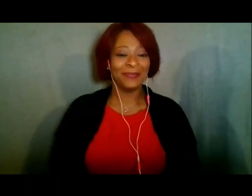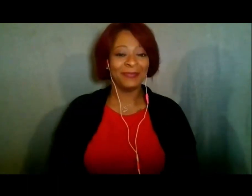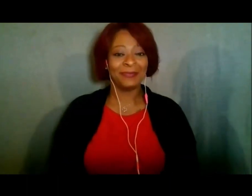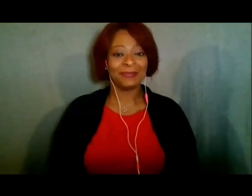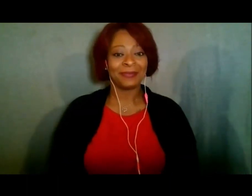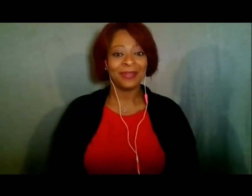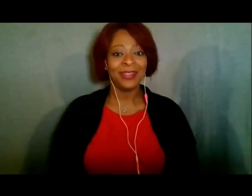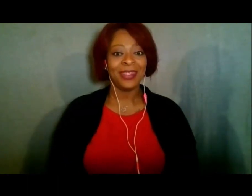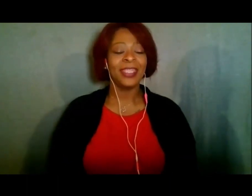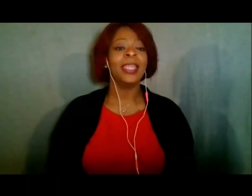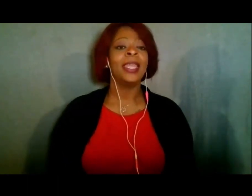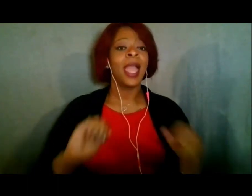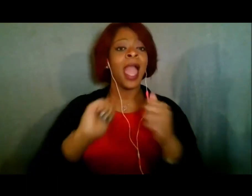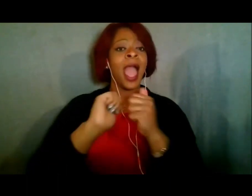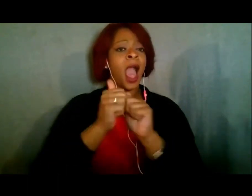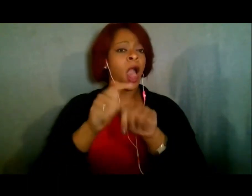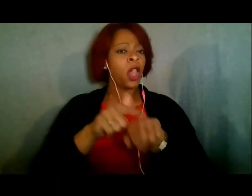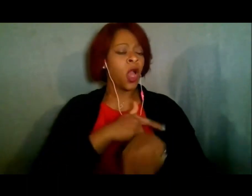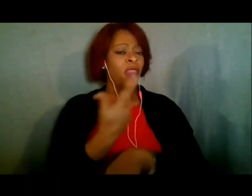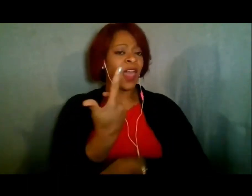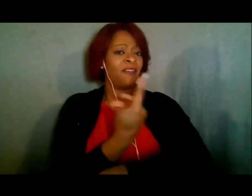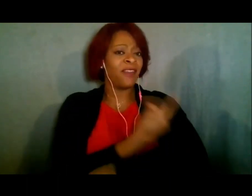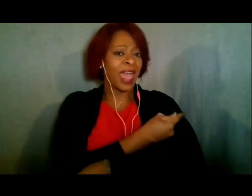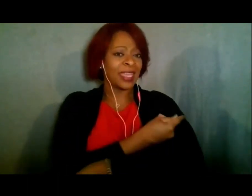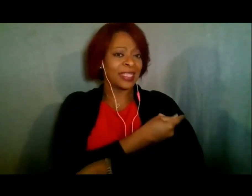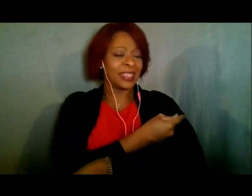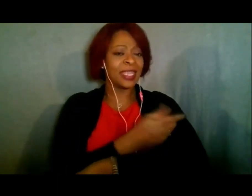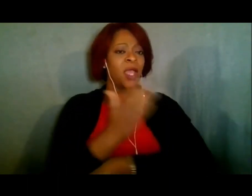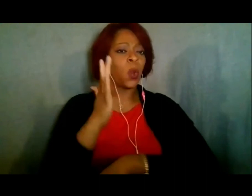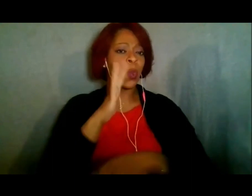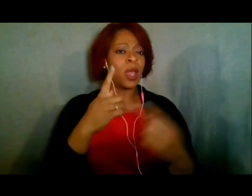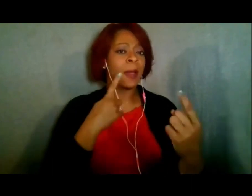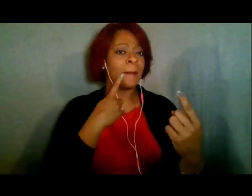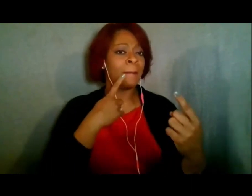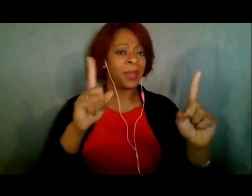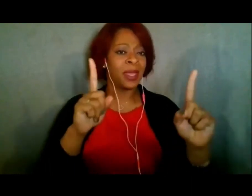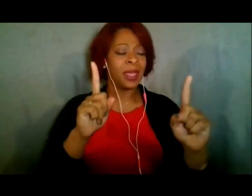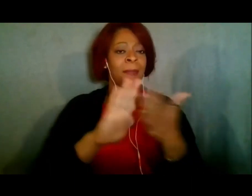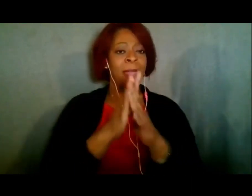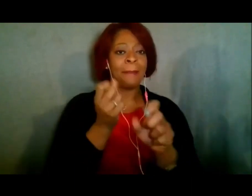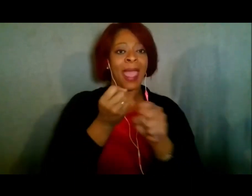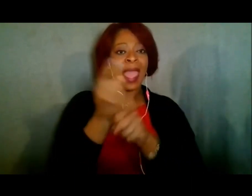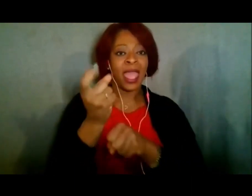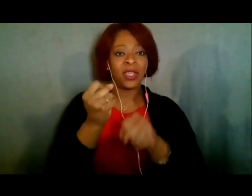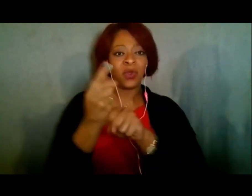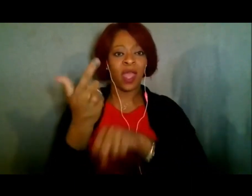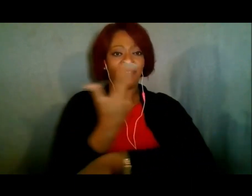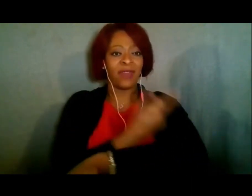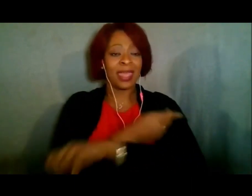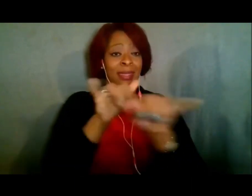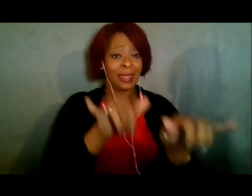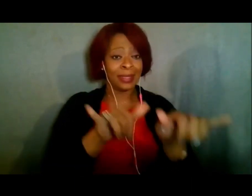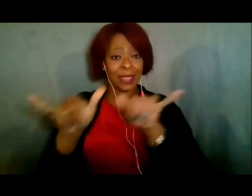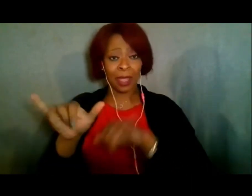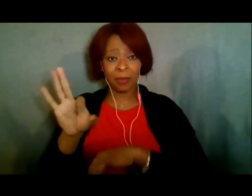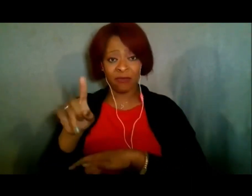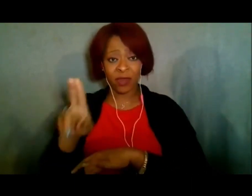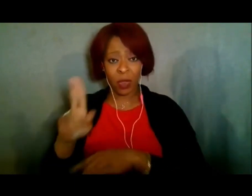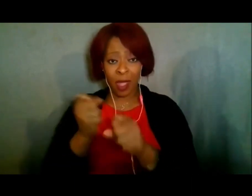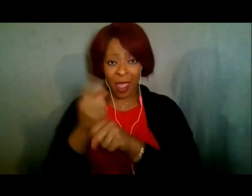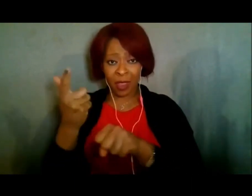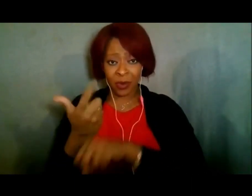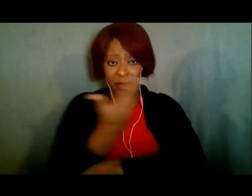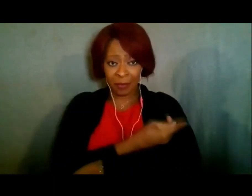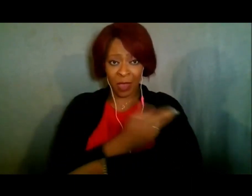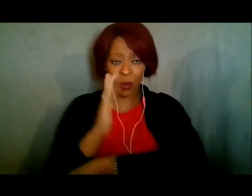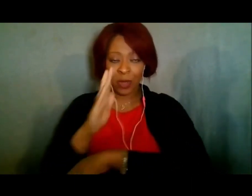How long will the vaccine be effective? Will it become an annual vaccination similar to the flu shot? Yeah,